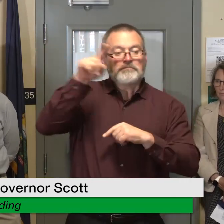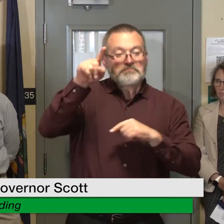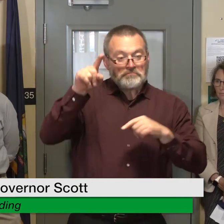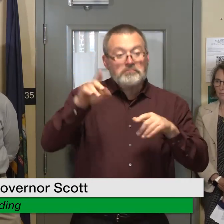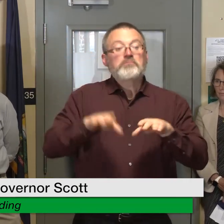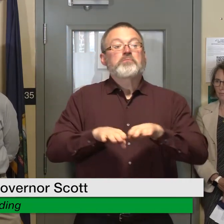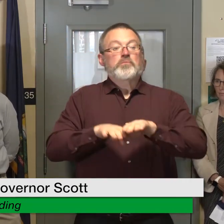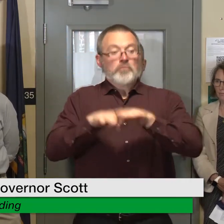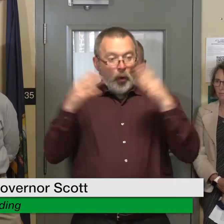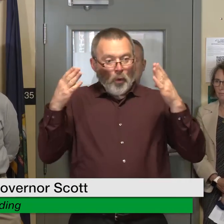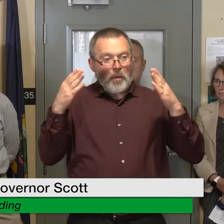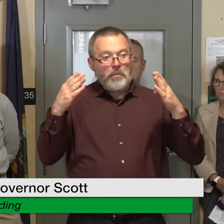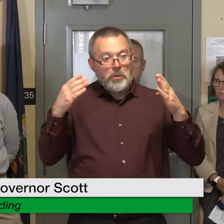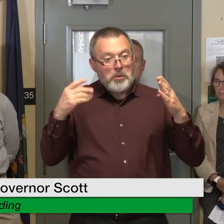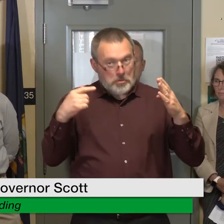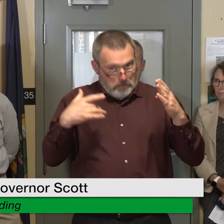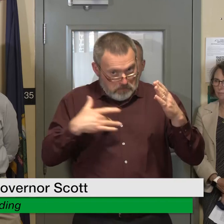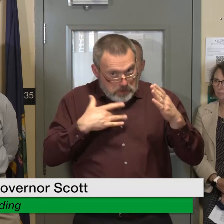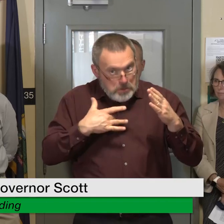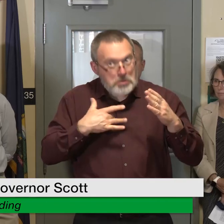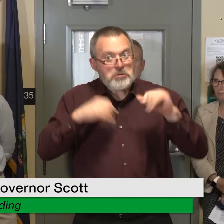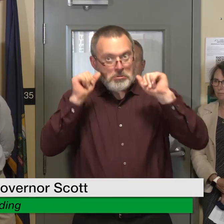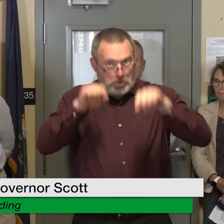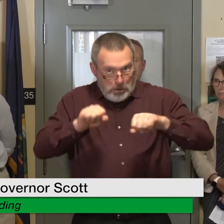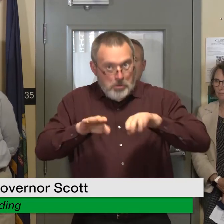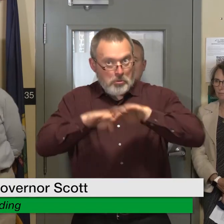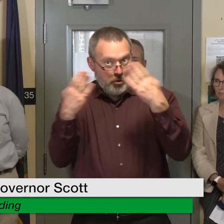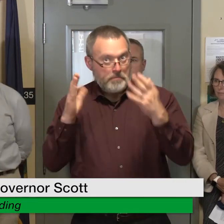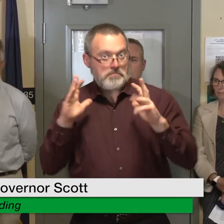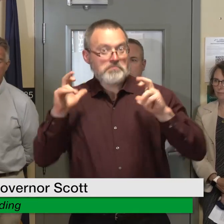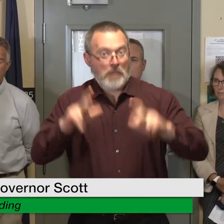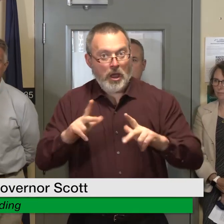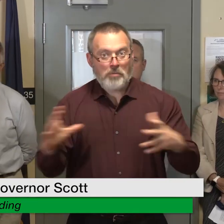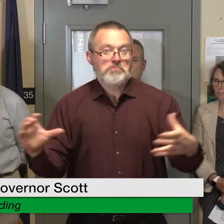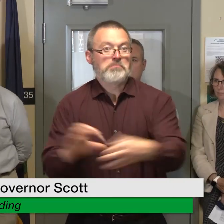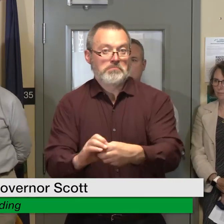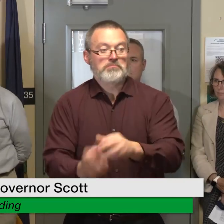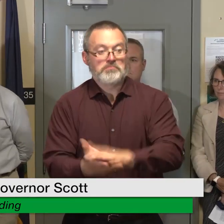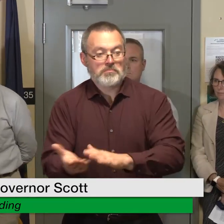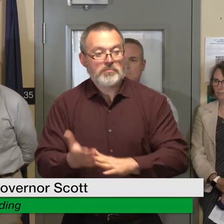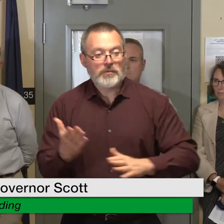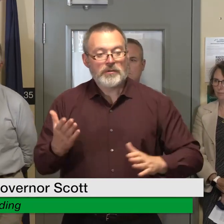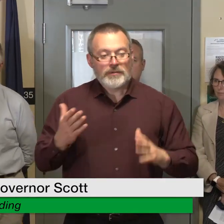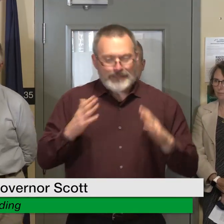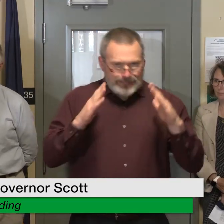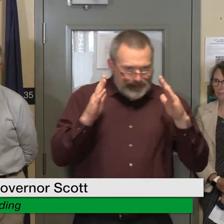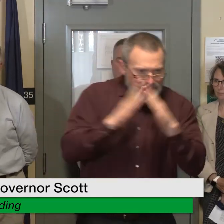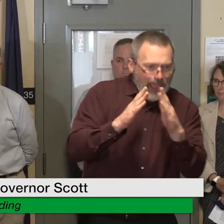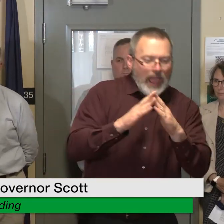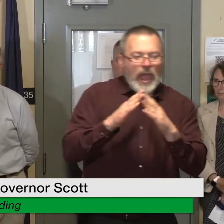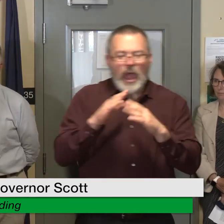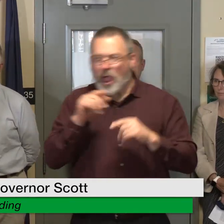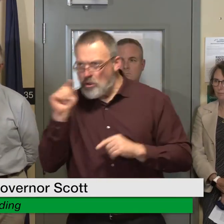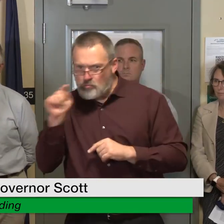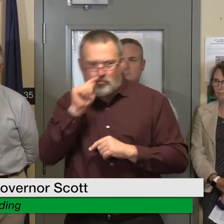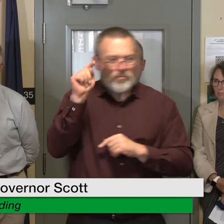Vermont are operational. Our team is continuing to work with impacted towns and facilities on long-term